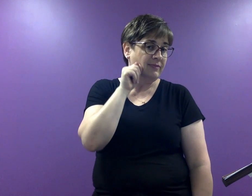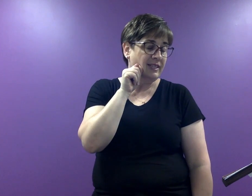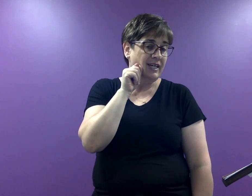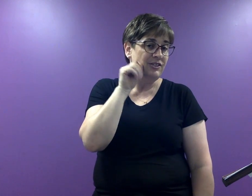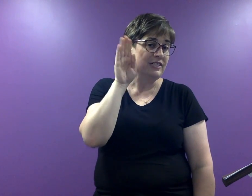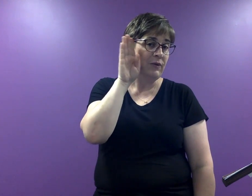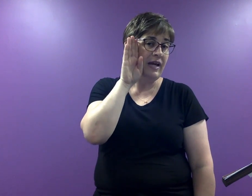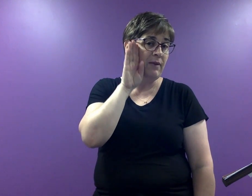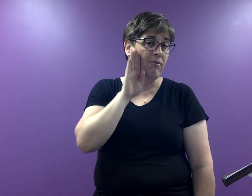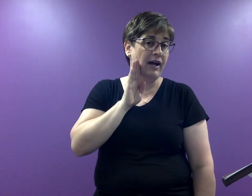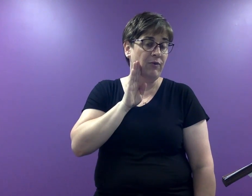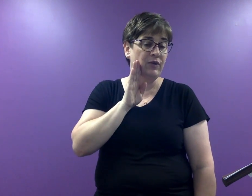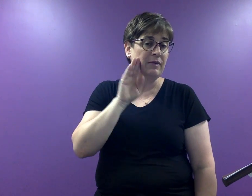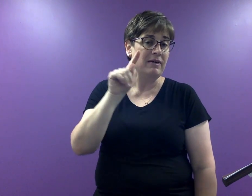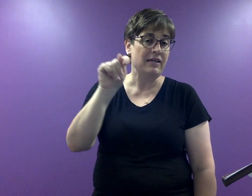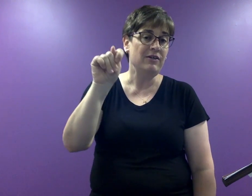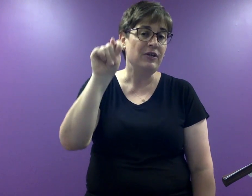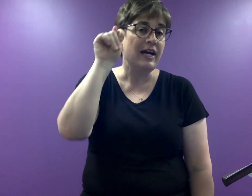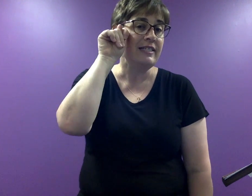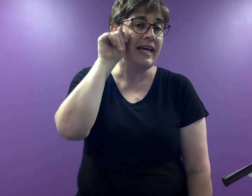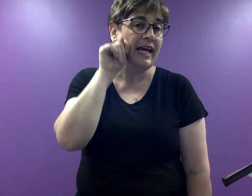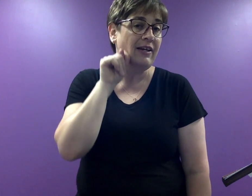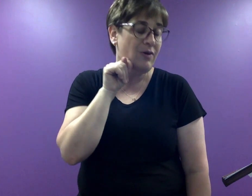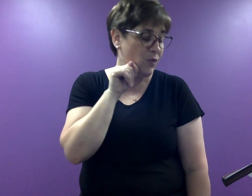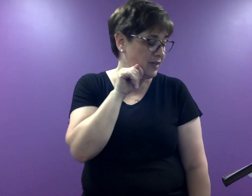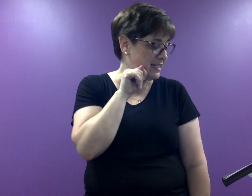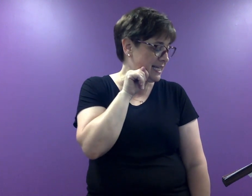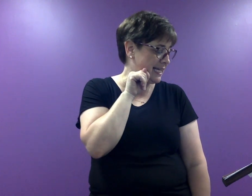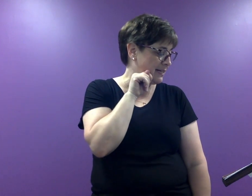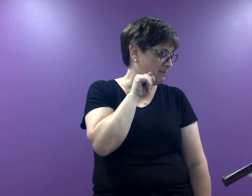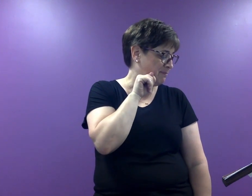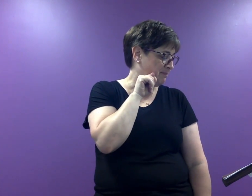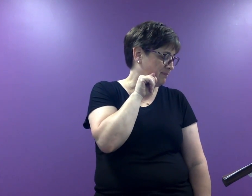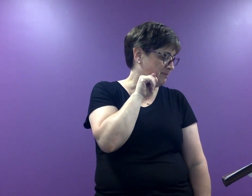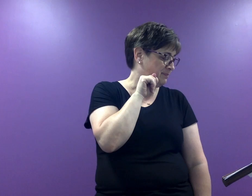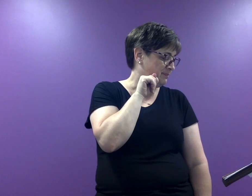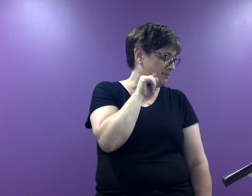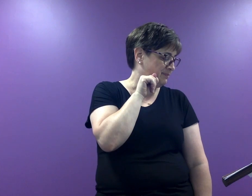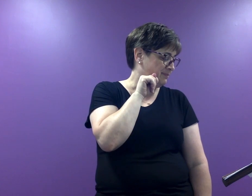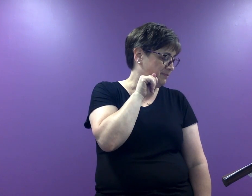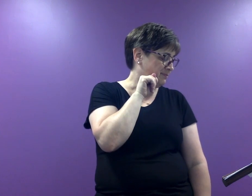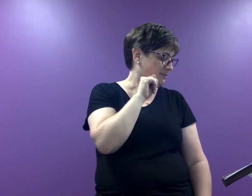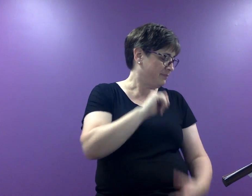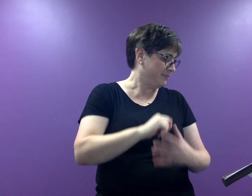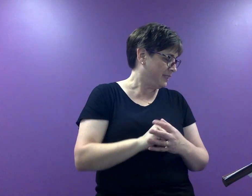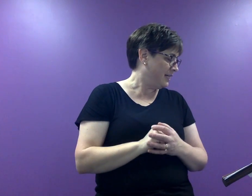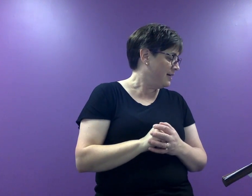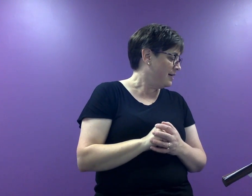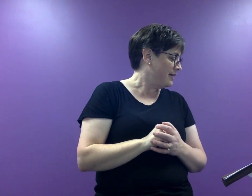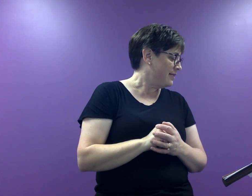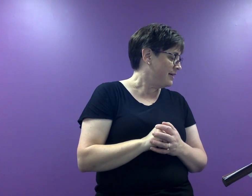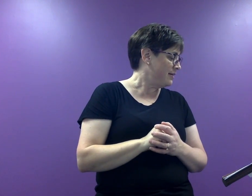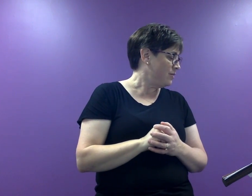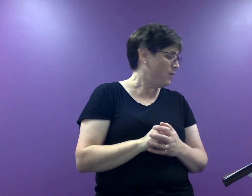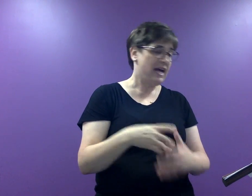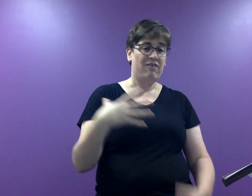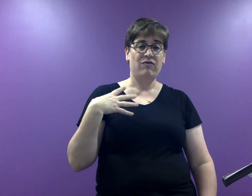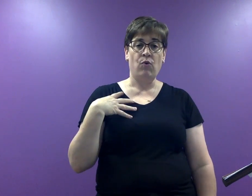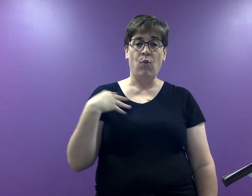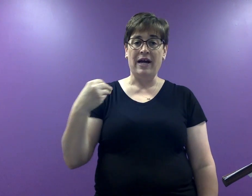Just like we have brown with the B, you got tan with the T. Then we have